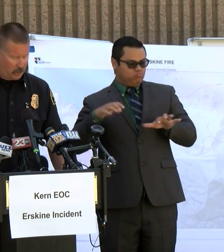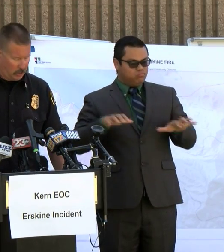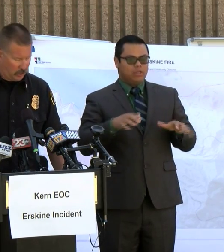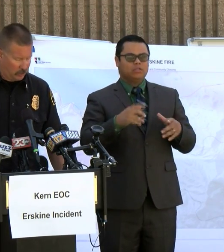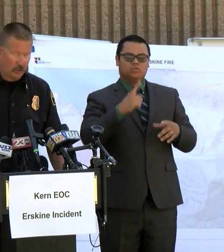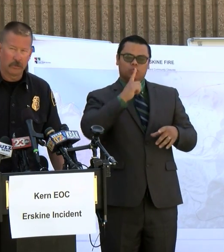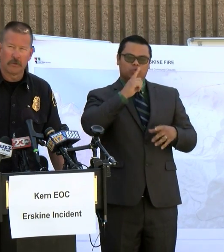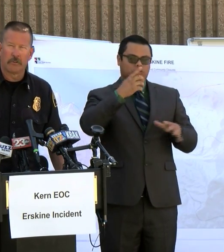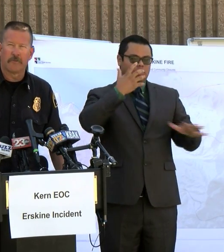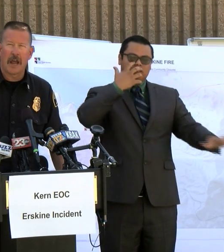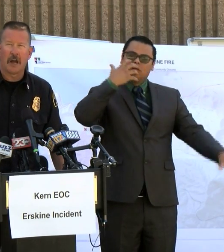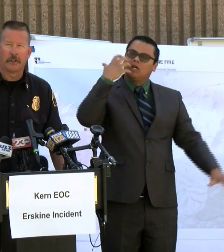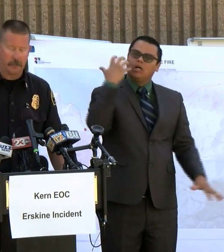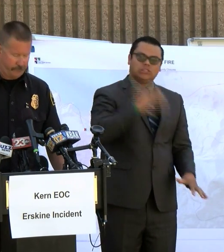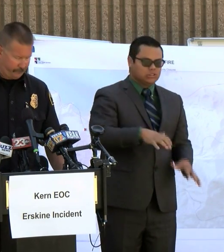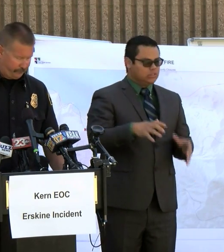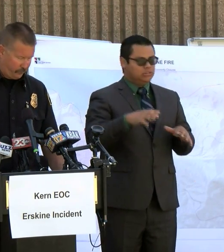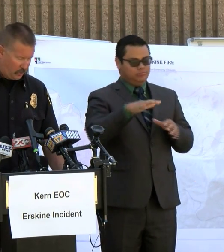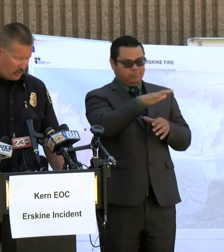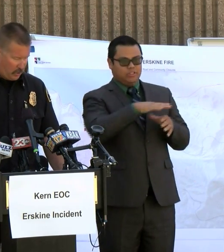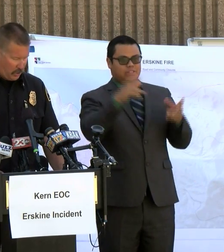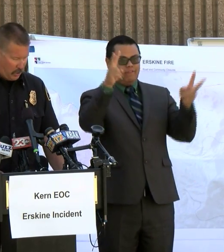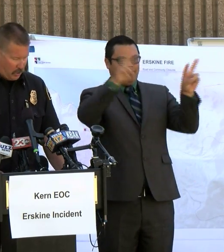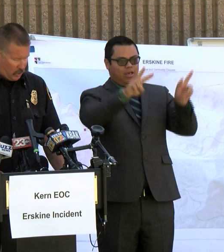conditions in the Kern River Valley.